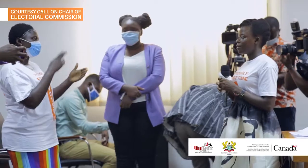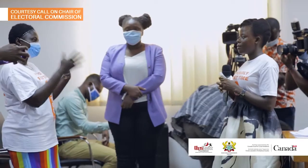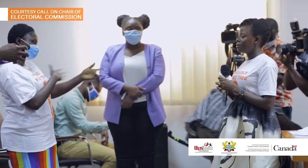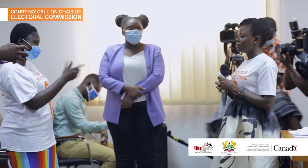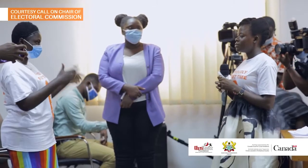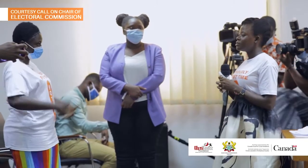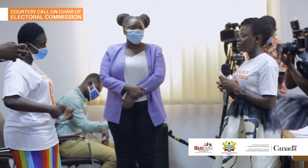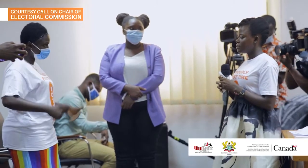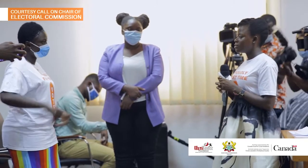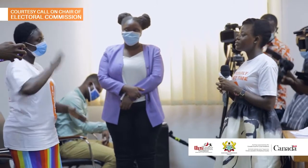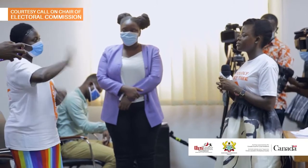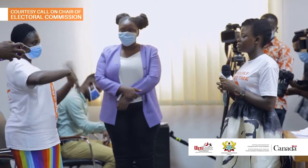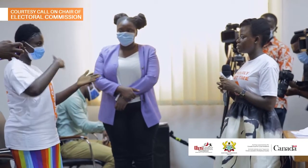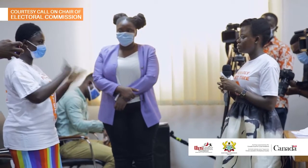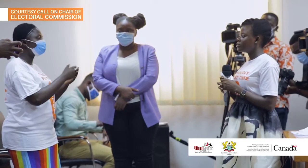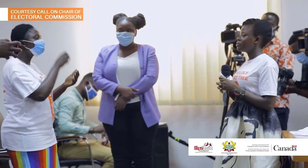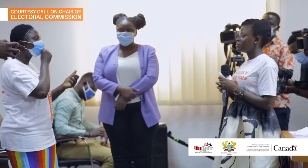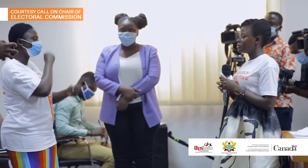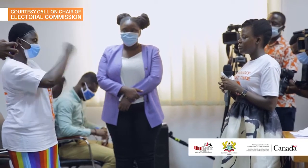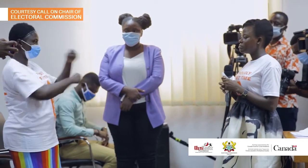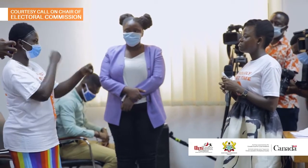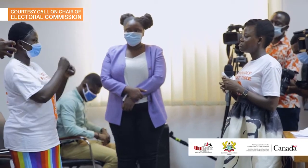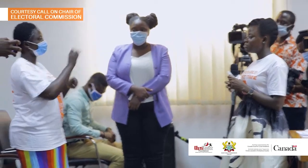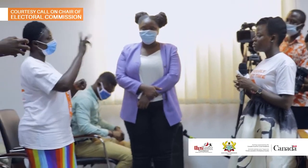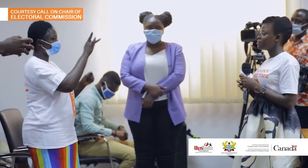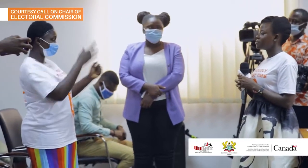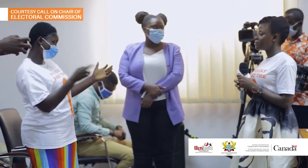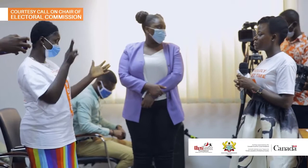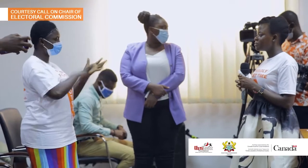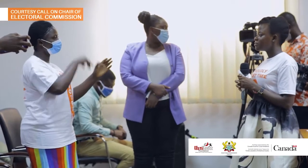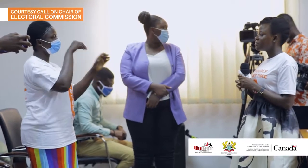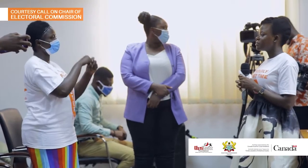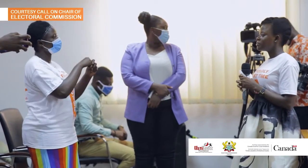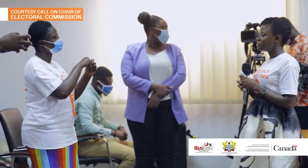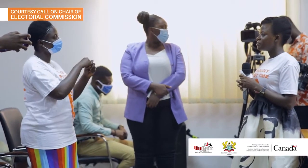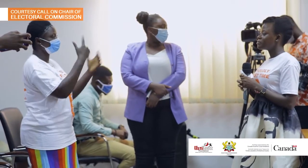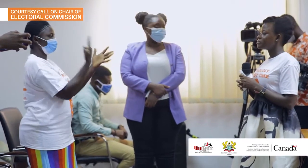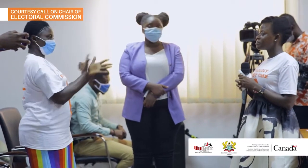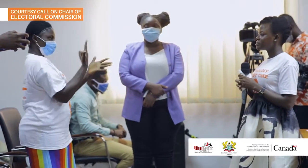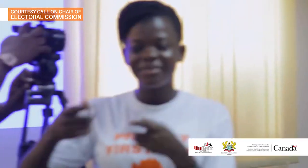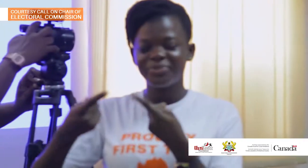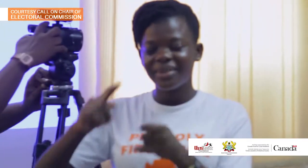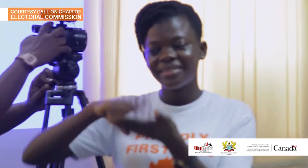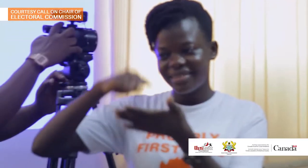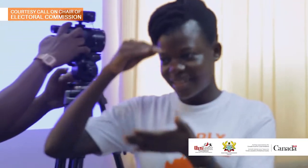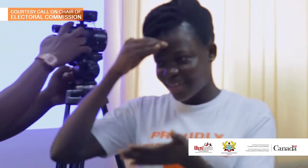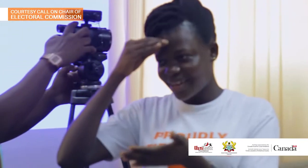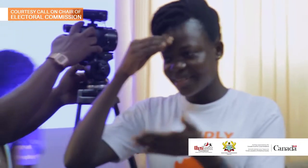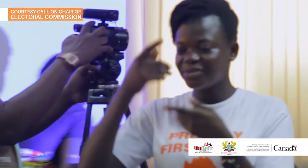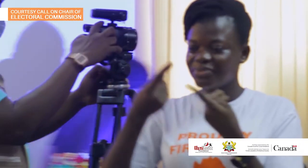interpreter in the room here with us and i think this is something that we should learn from you i think we should build capacity within